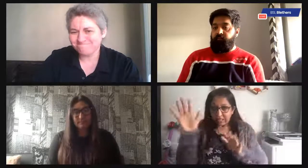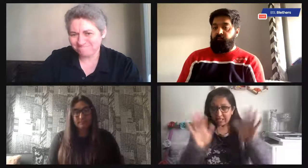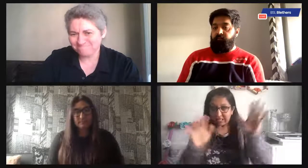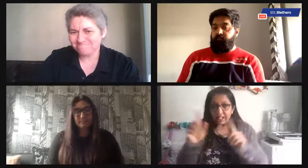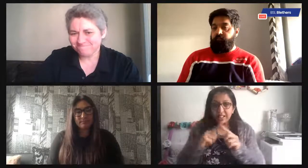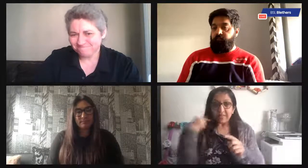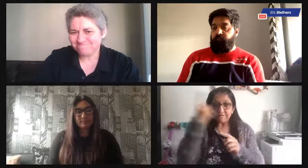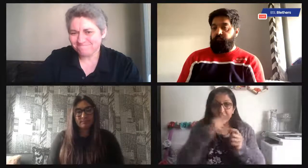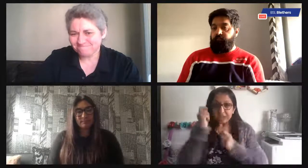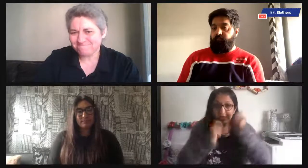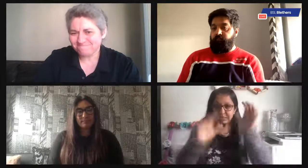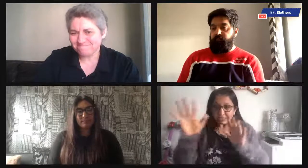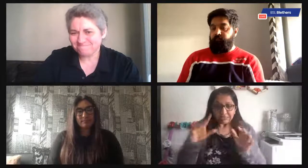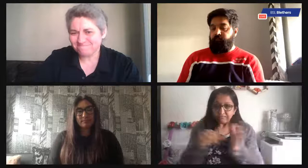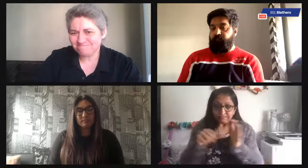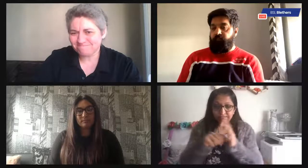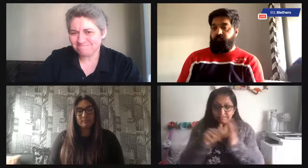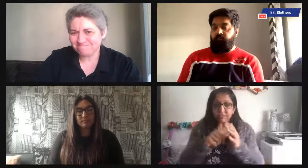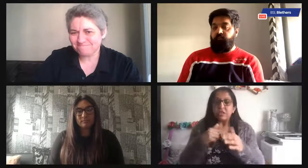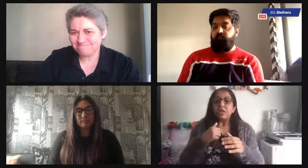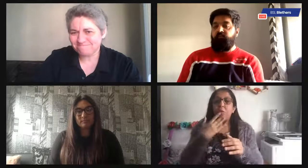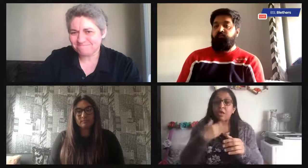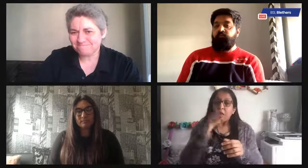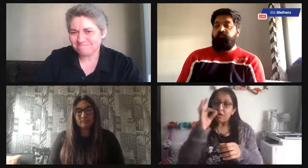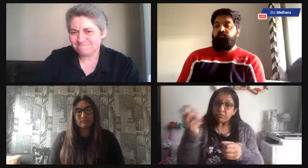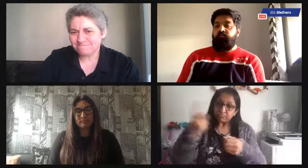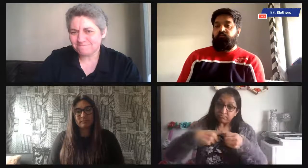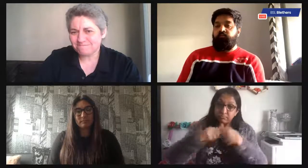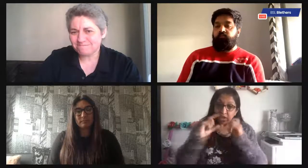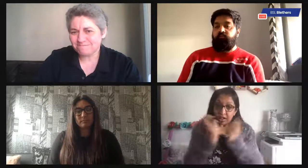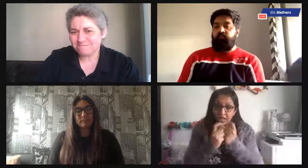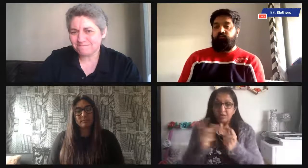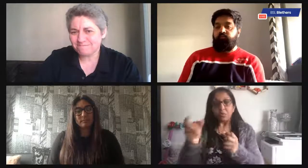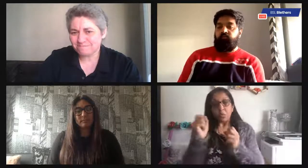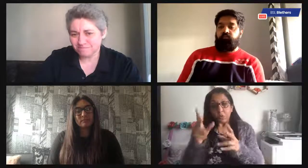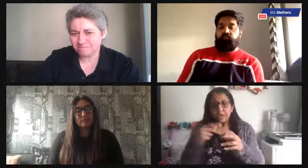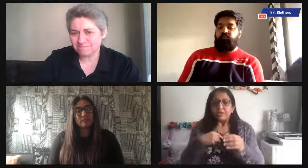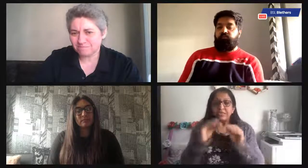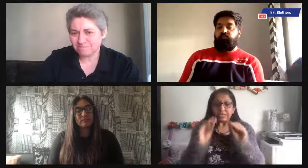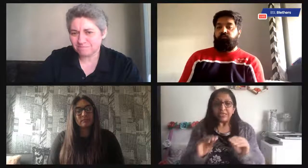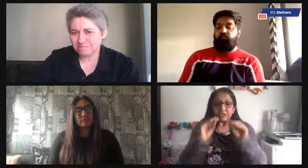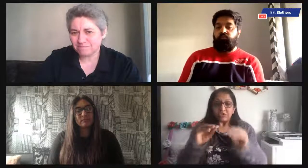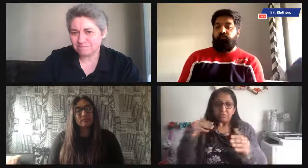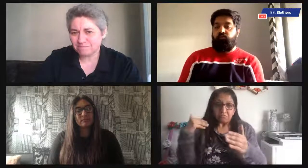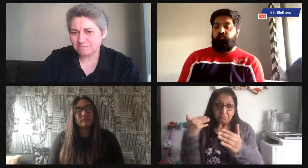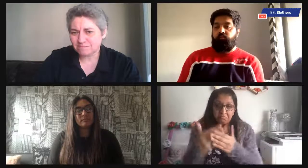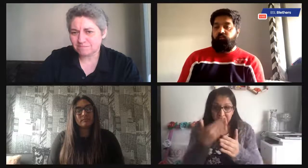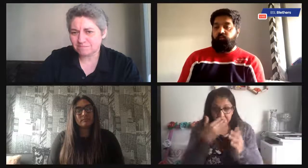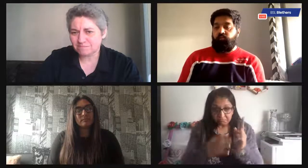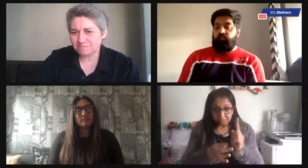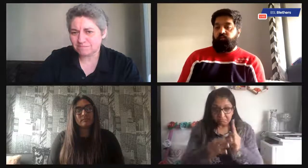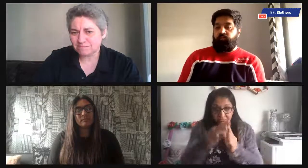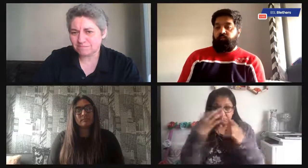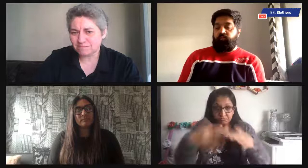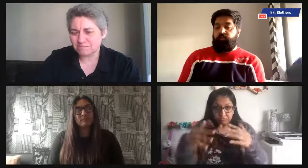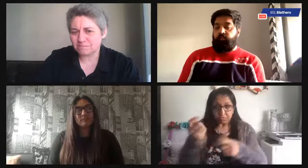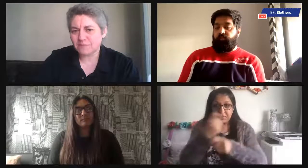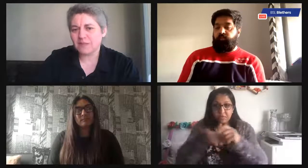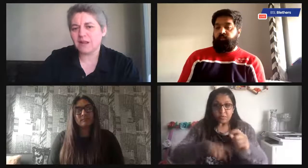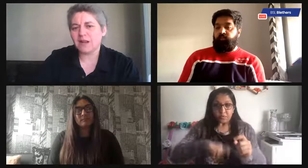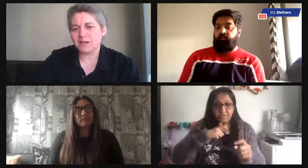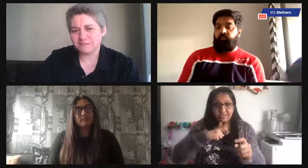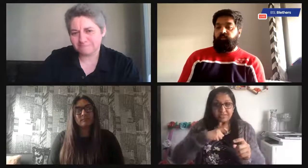from Syria, and they're desperate to try and learn language, sign language, but also English too. So I'm teaching